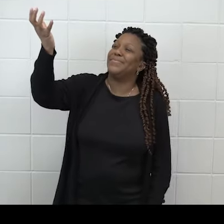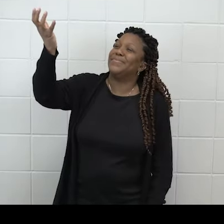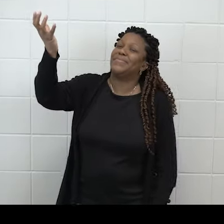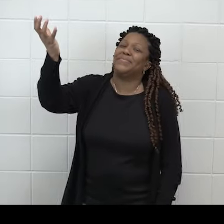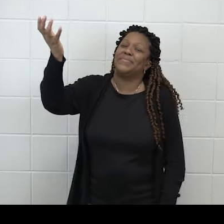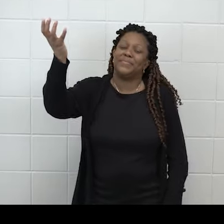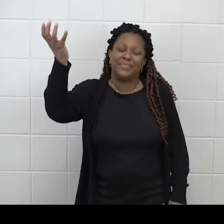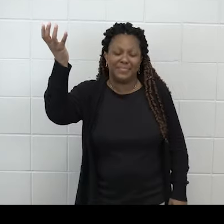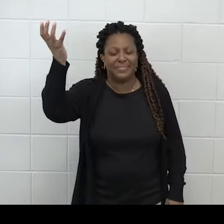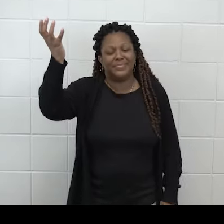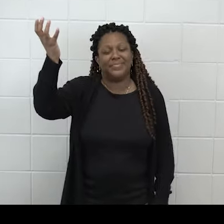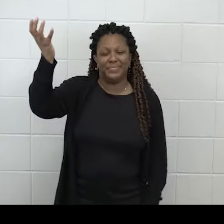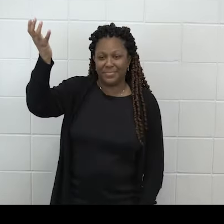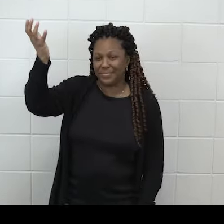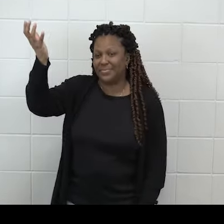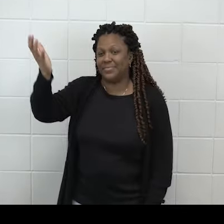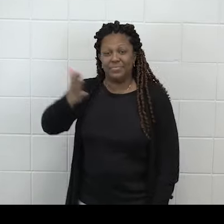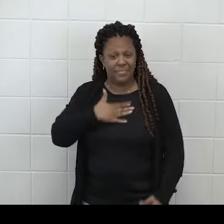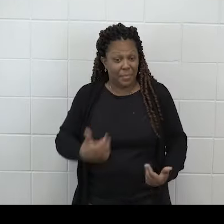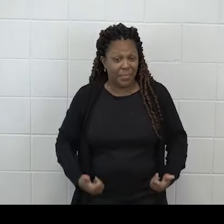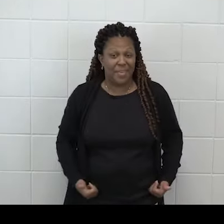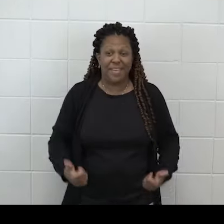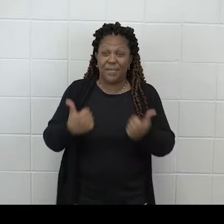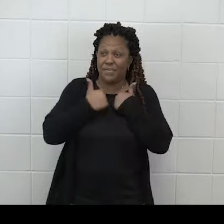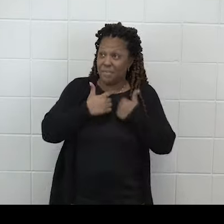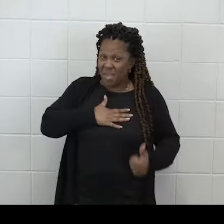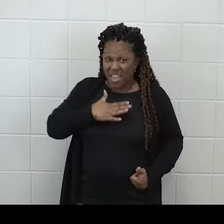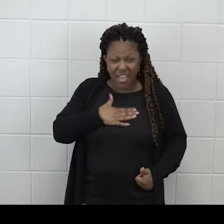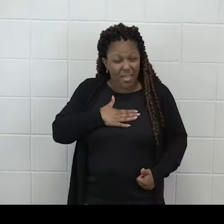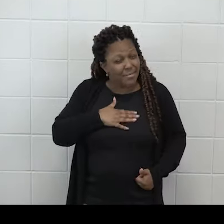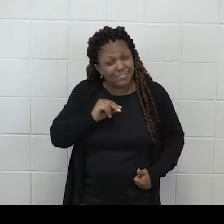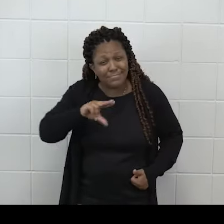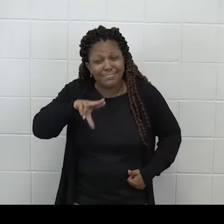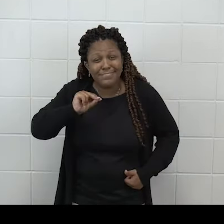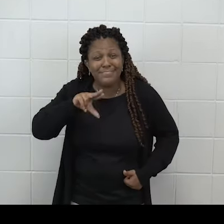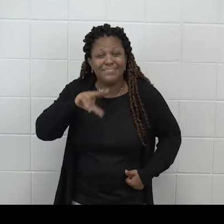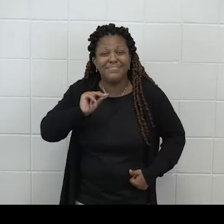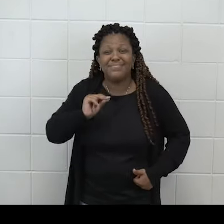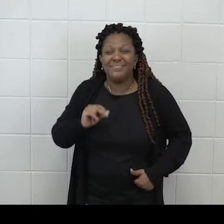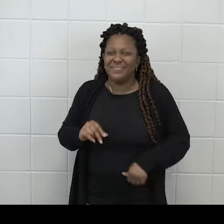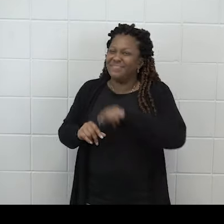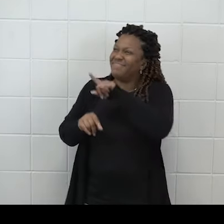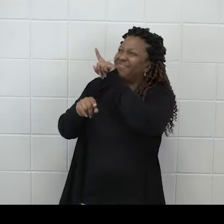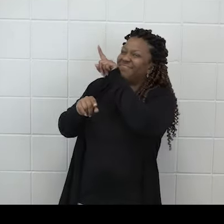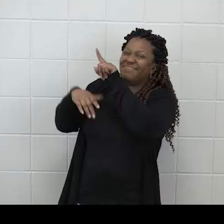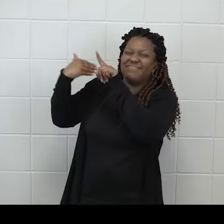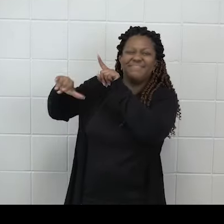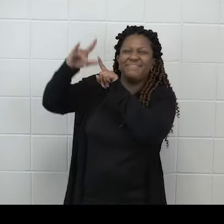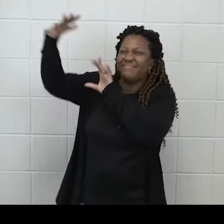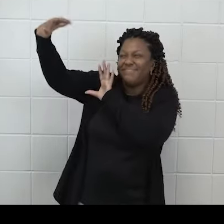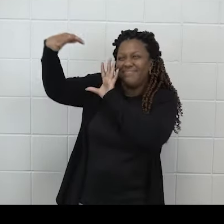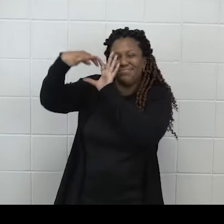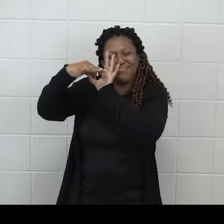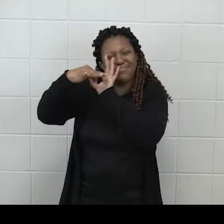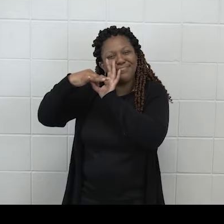I give myself to you. Say my life is not my own. My life is not my own. To you